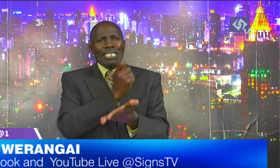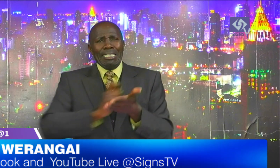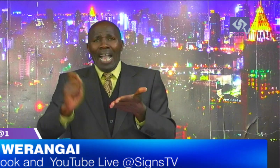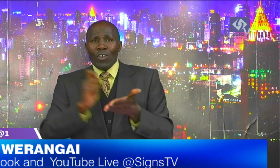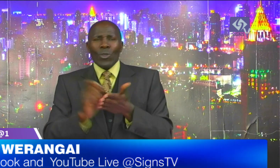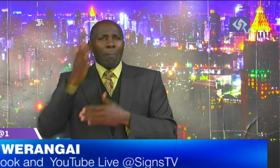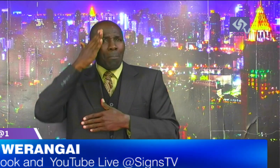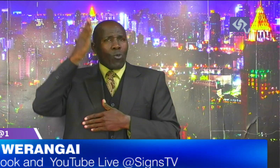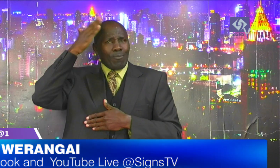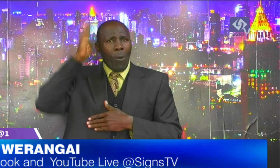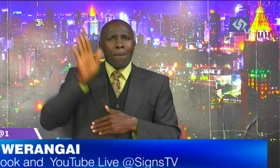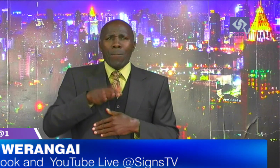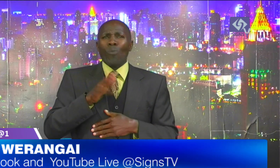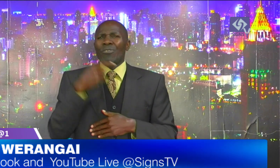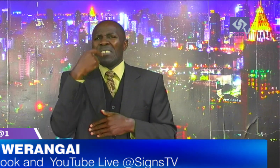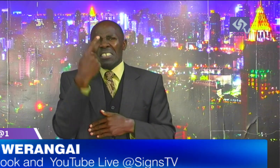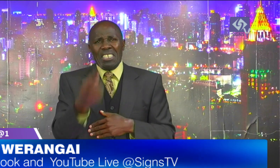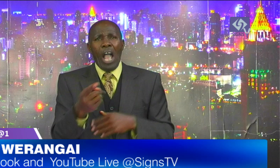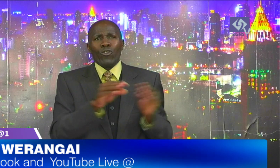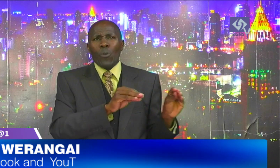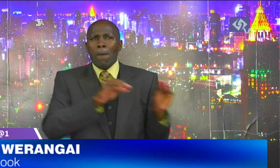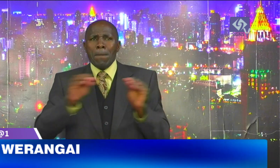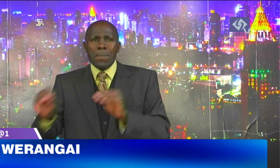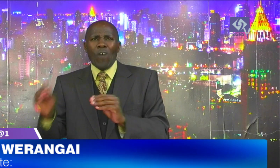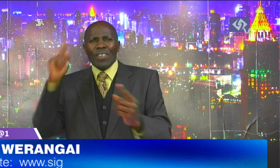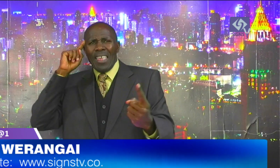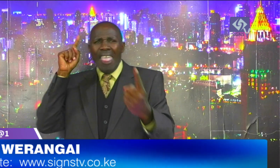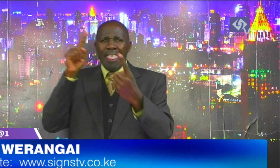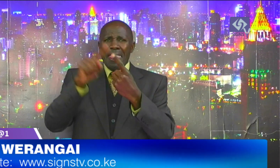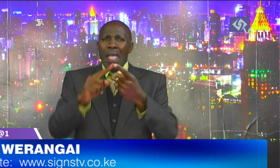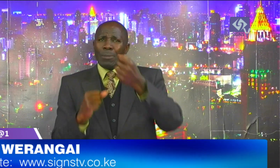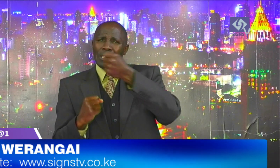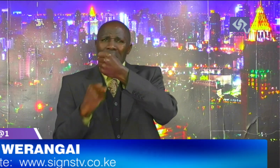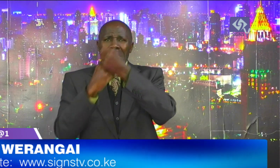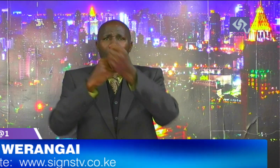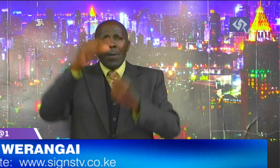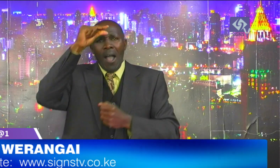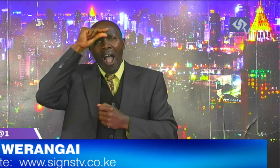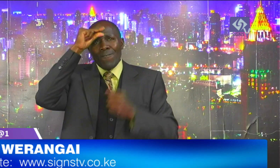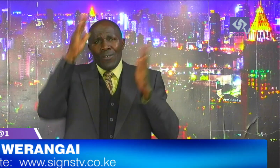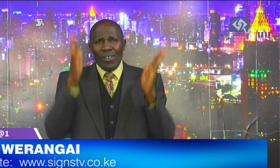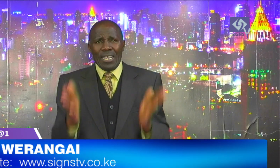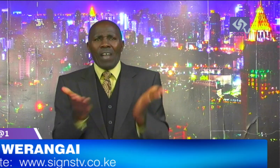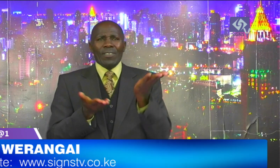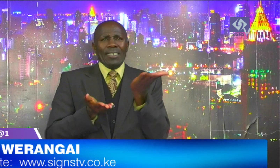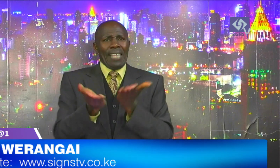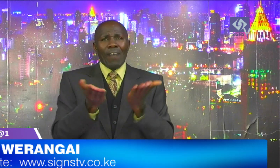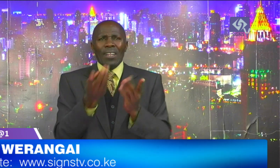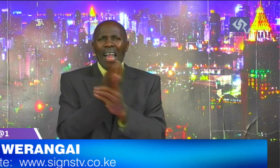Cabinet Secretary Aisha Jumwa said the move is aimed at bolstering